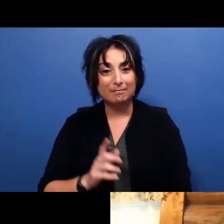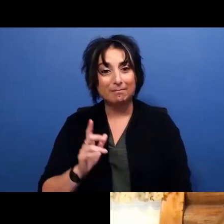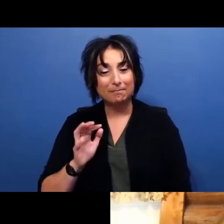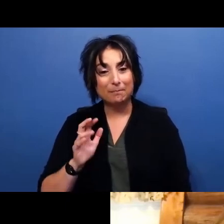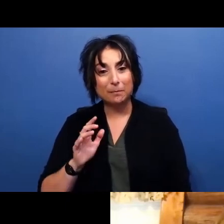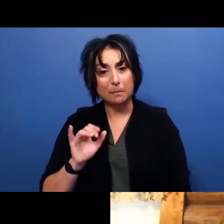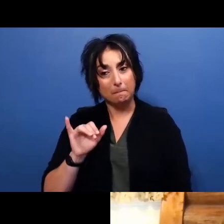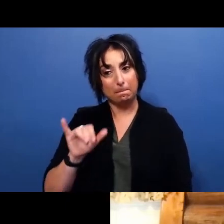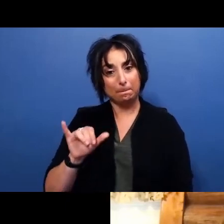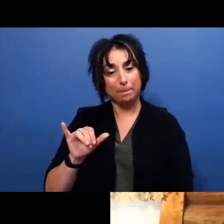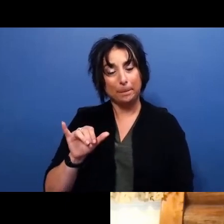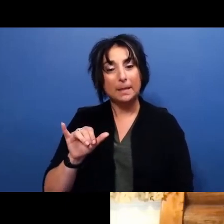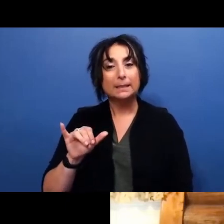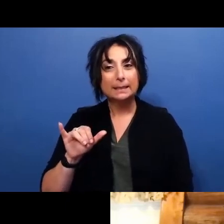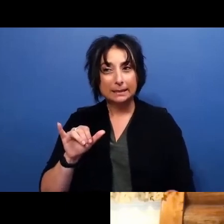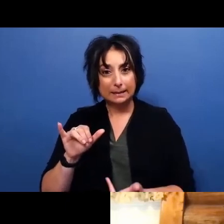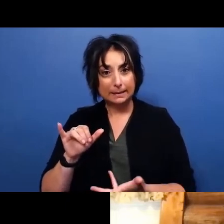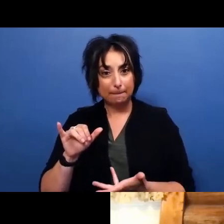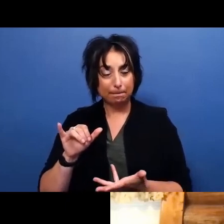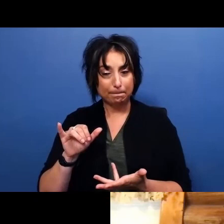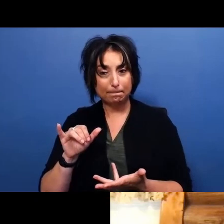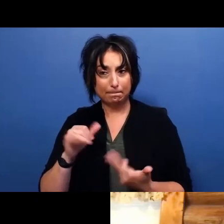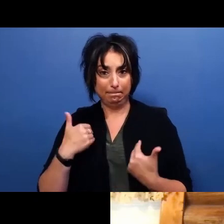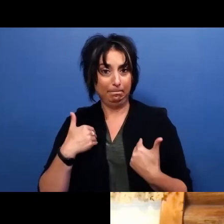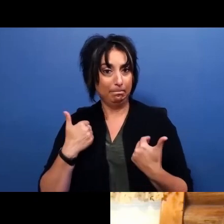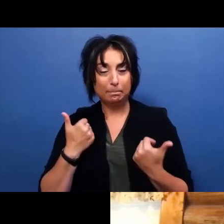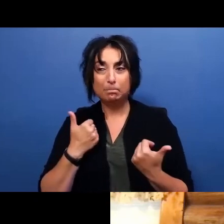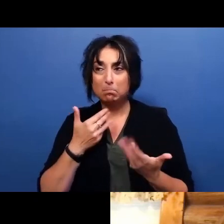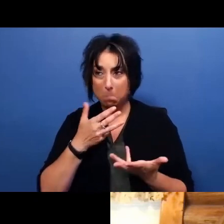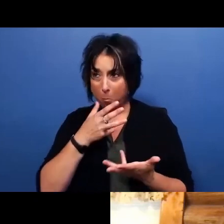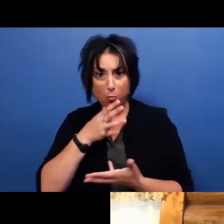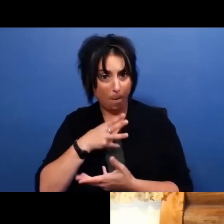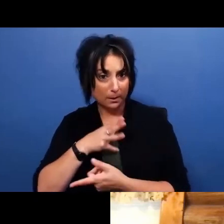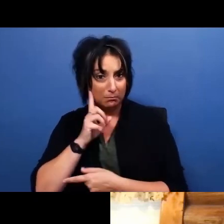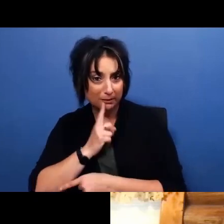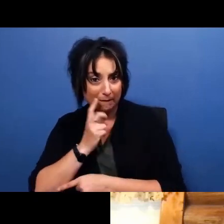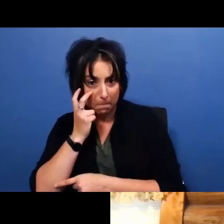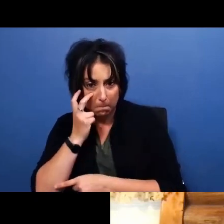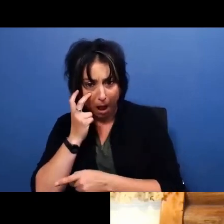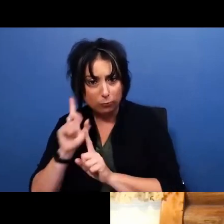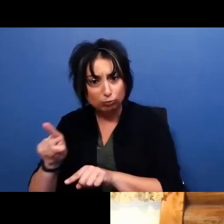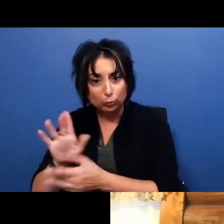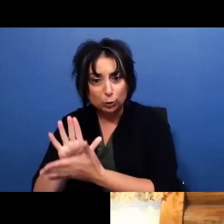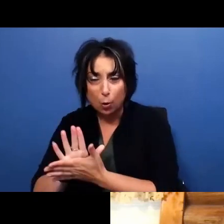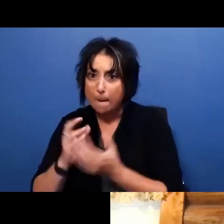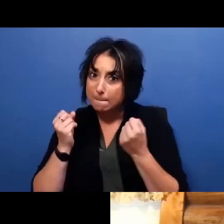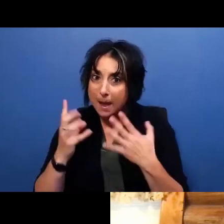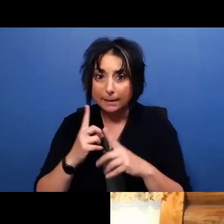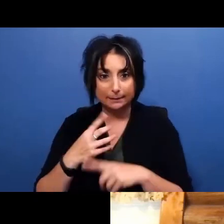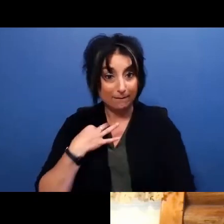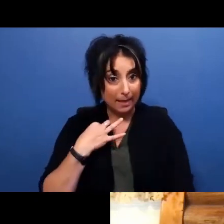This young woman went to school, and there was a ton of volunteers who provided her